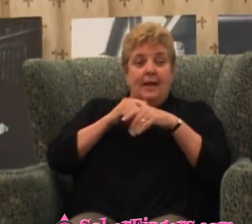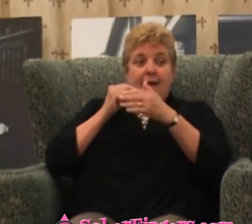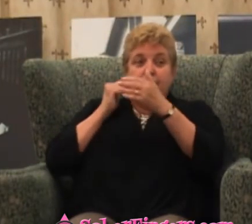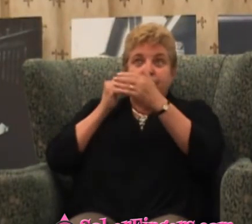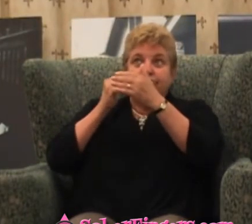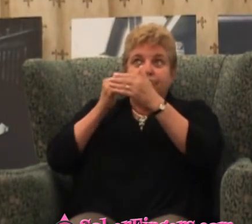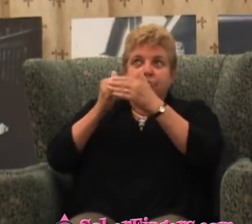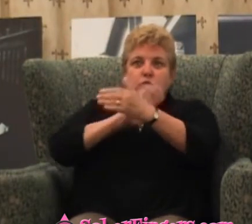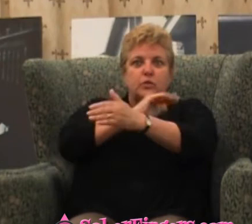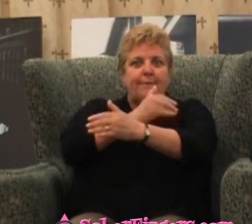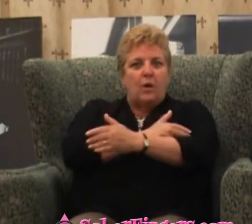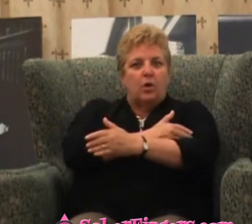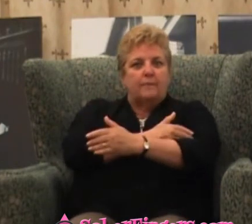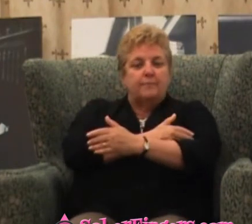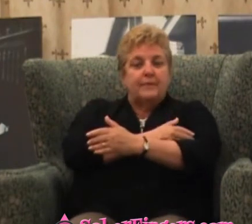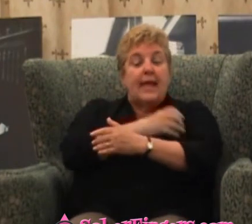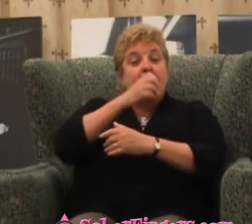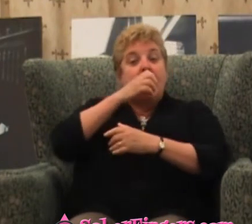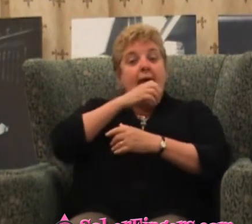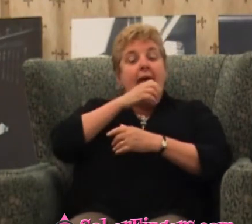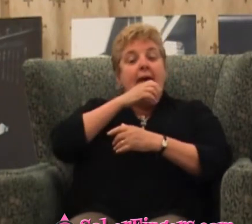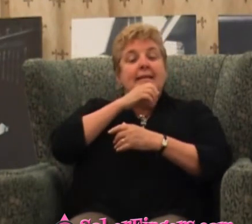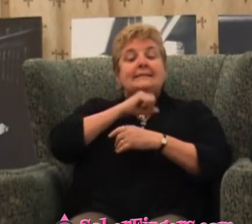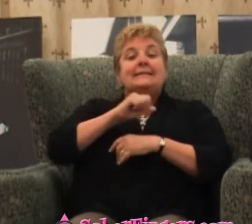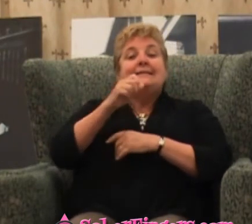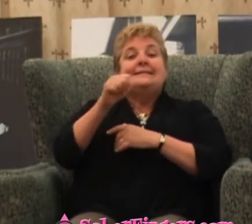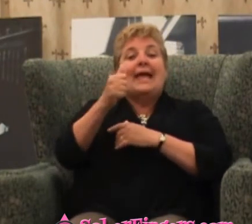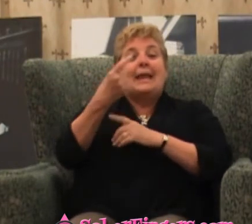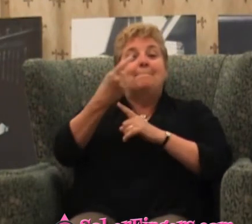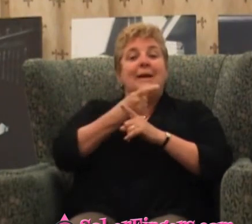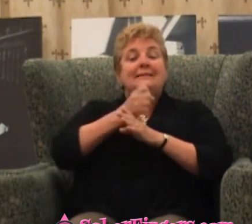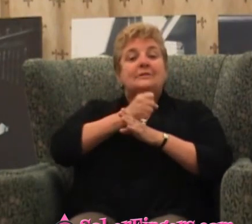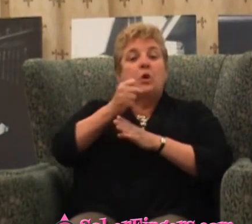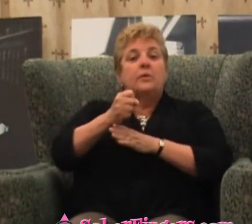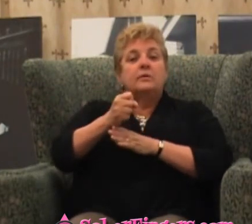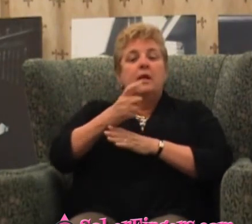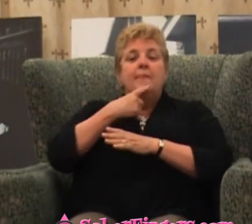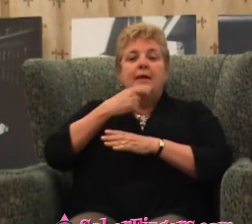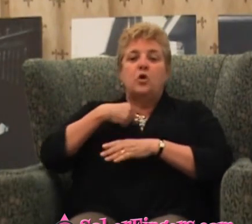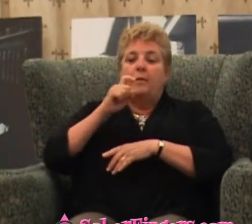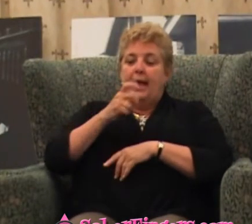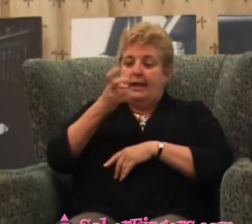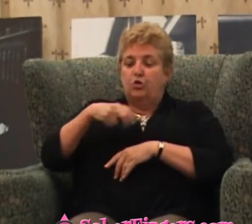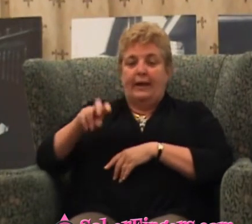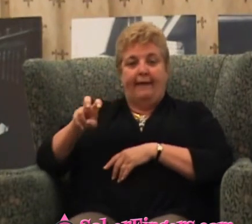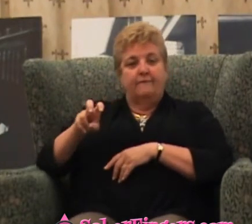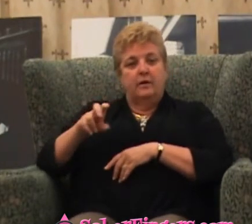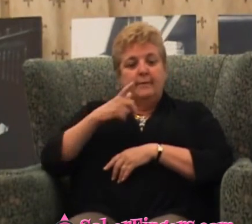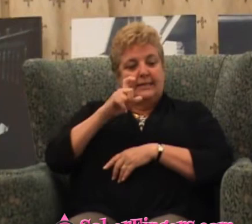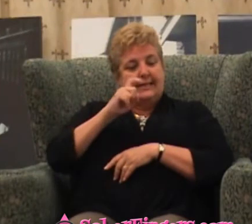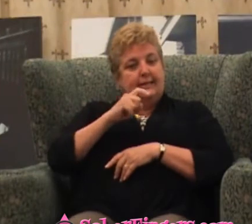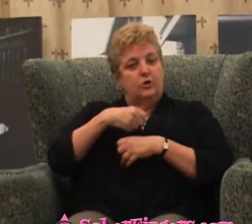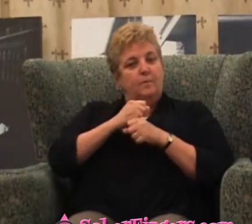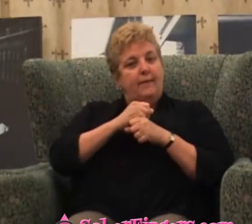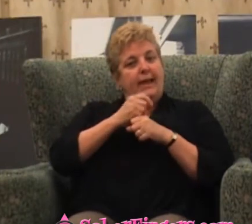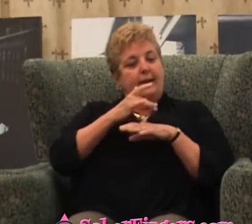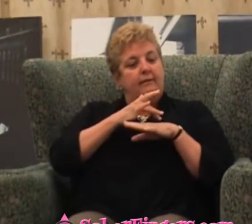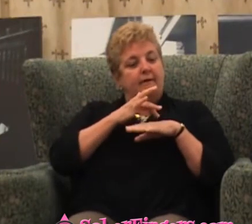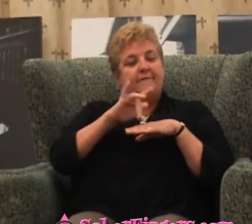When I was 10 months sober, they told me I had to leave the sober living because they needed to make room for another guy to come over from